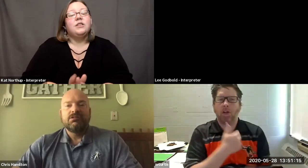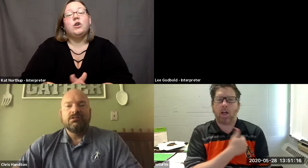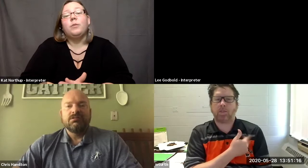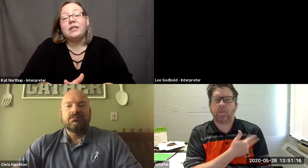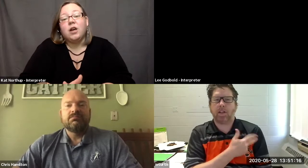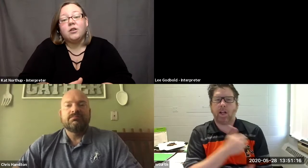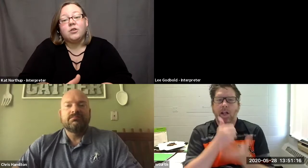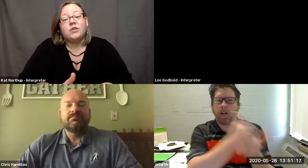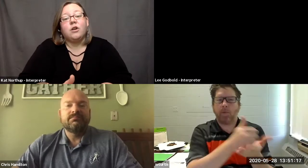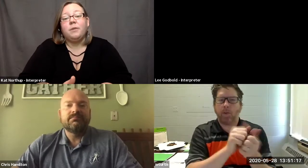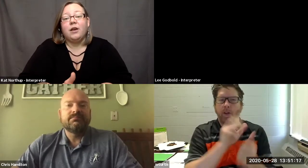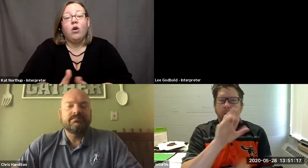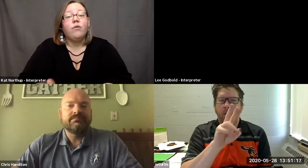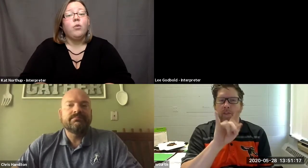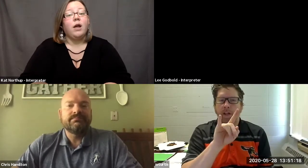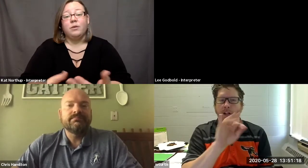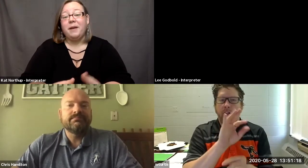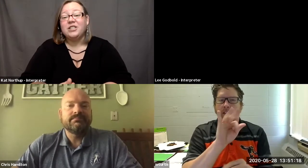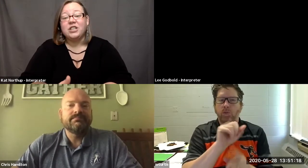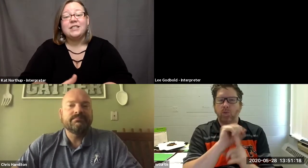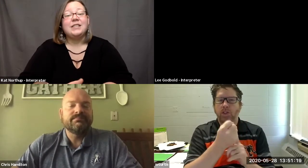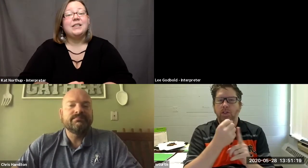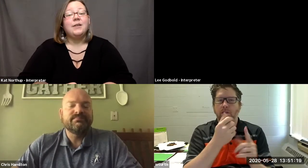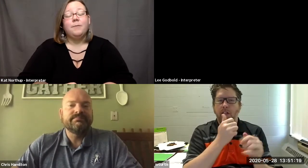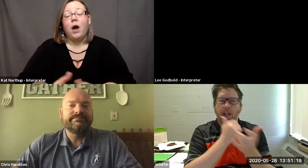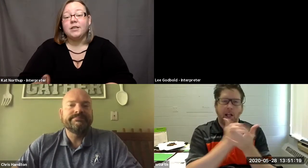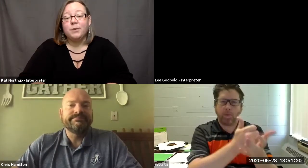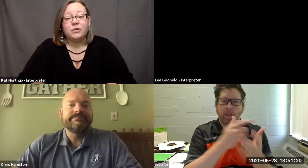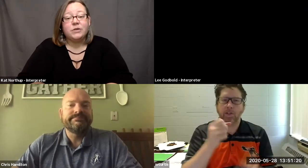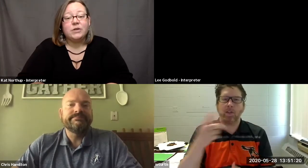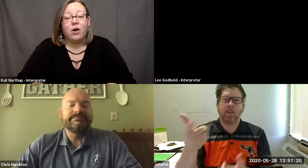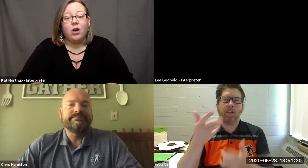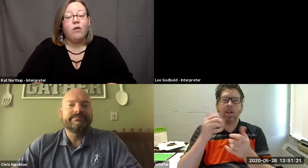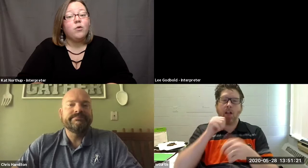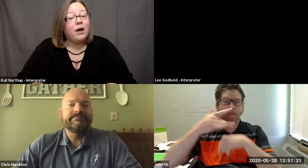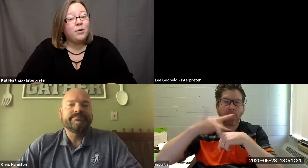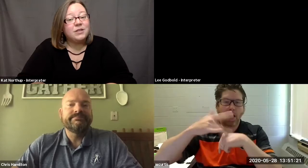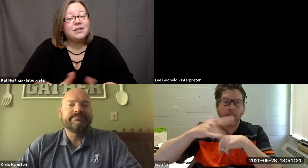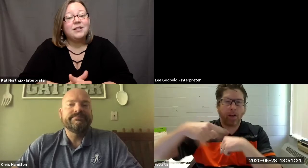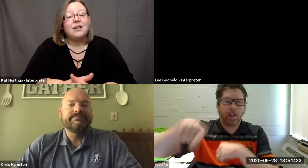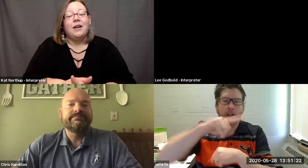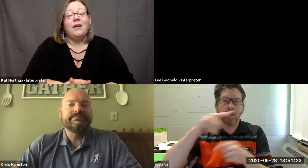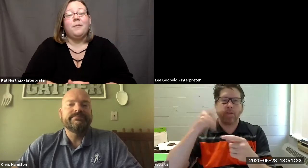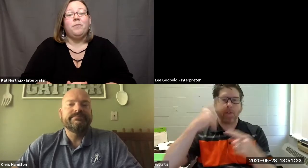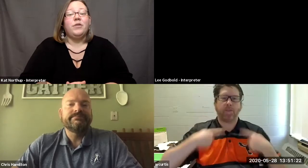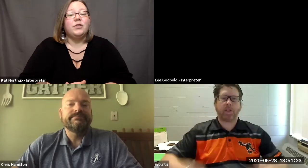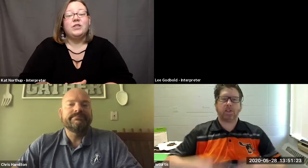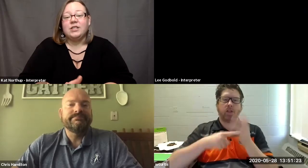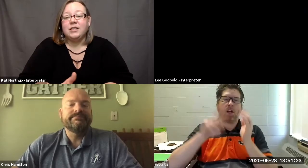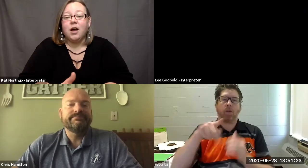so many doctors are being overrun with patients, hospitals are overwhelmed. There's just not